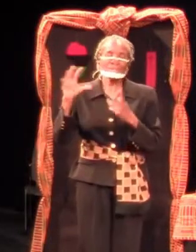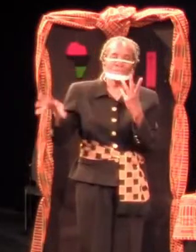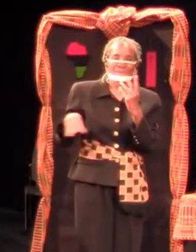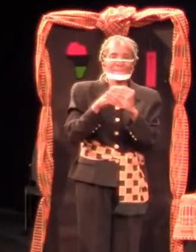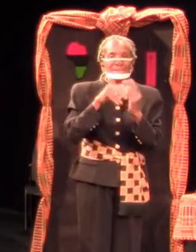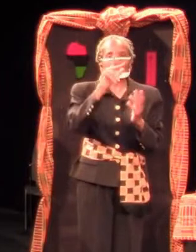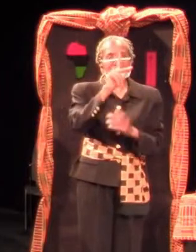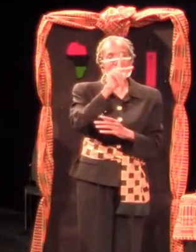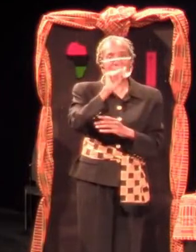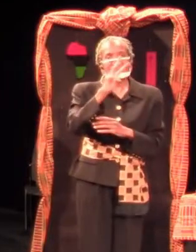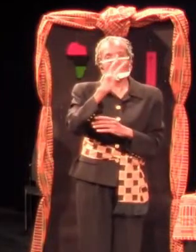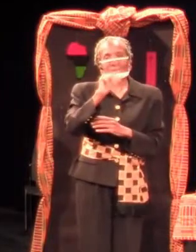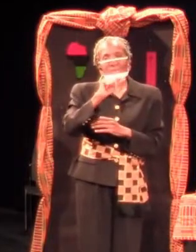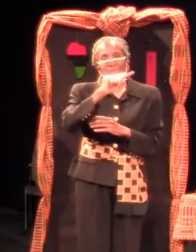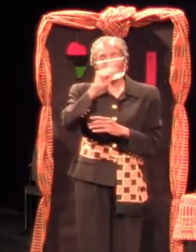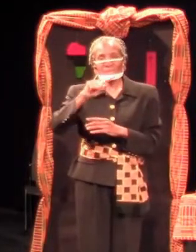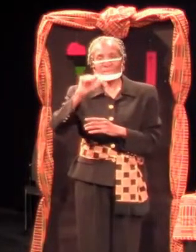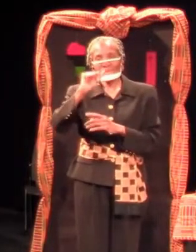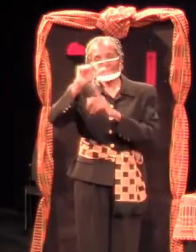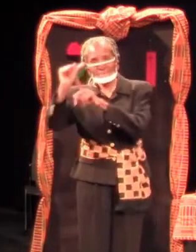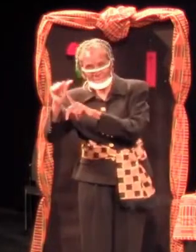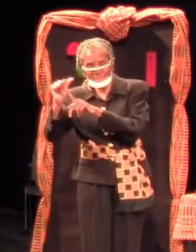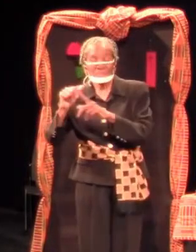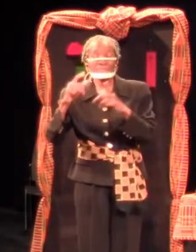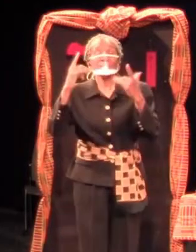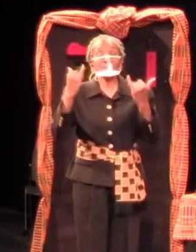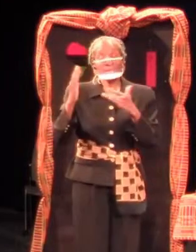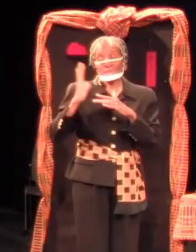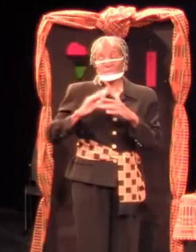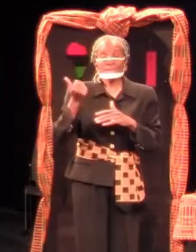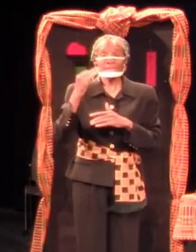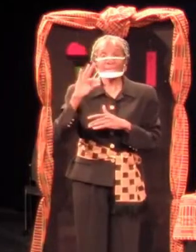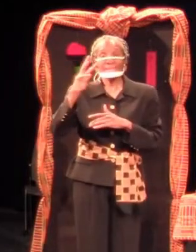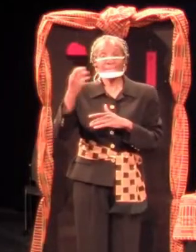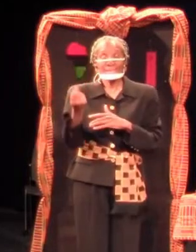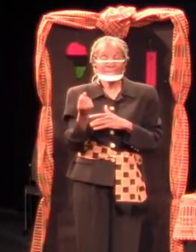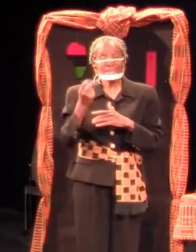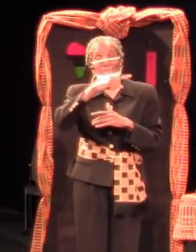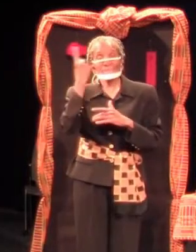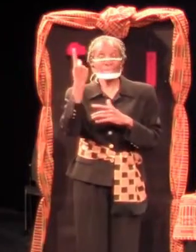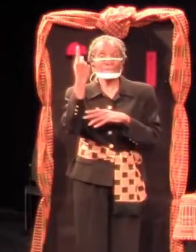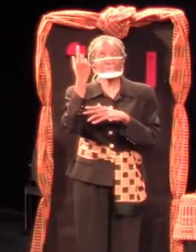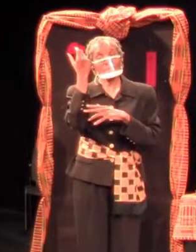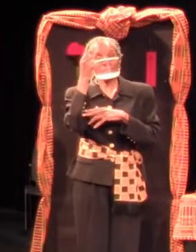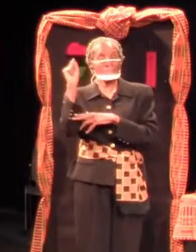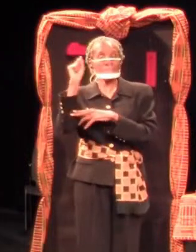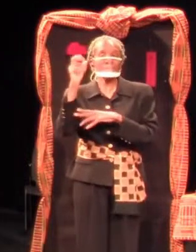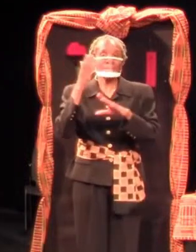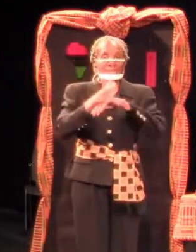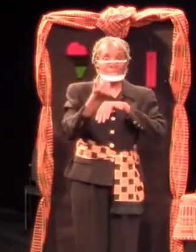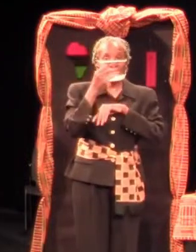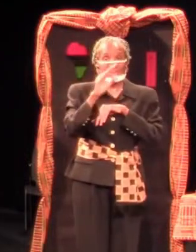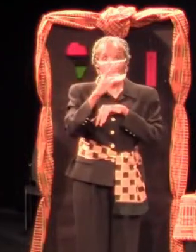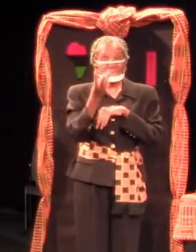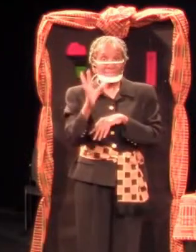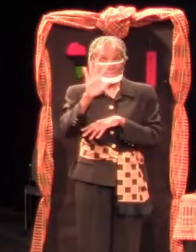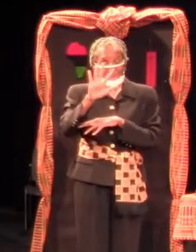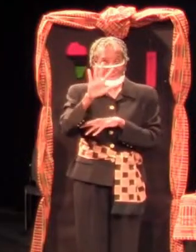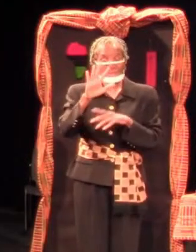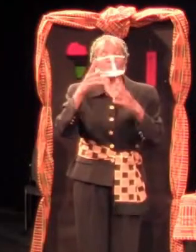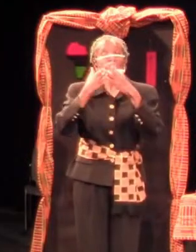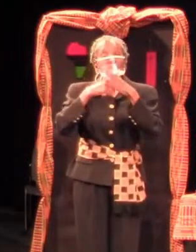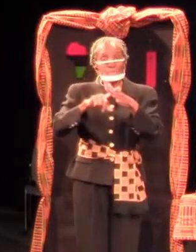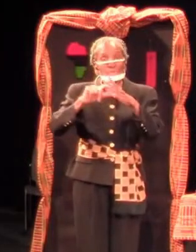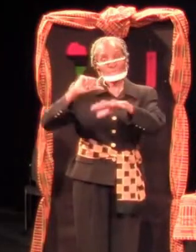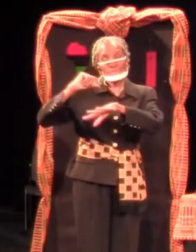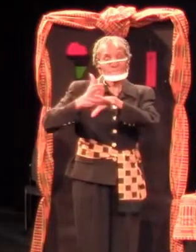The African American origins. In the 1960s, the Black movement after 1965 was